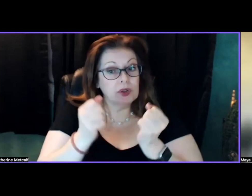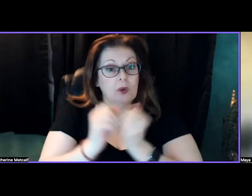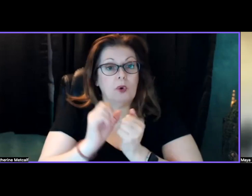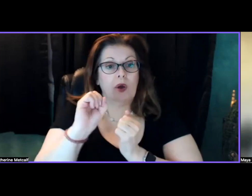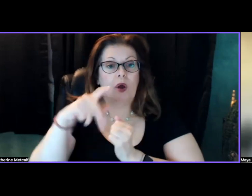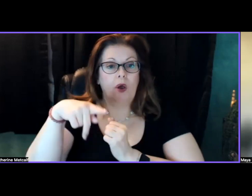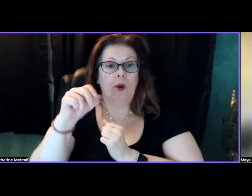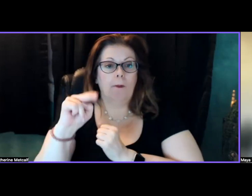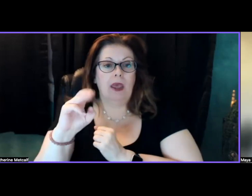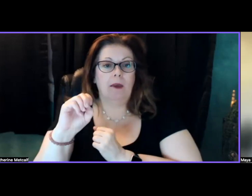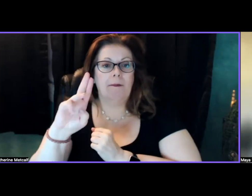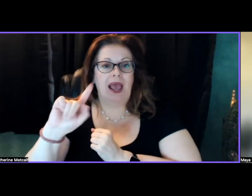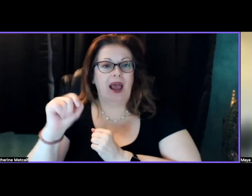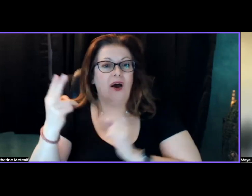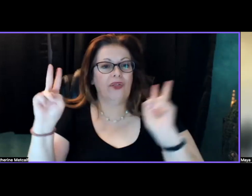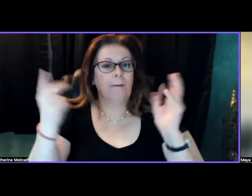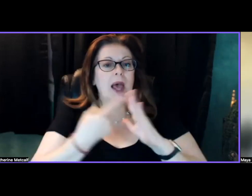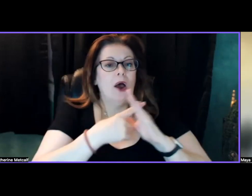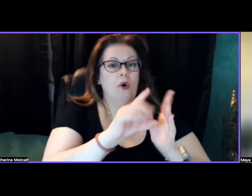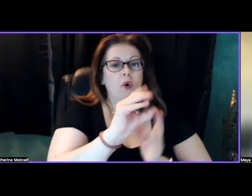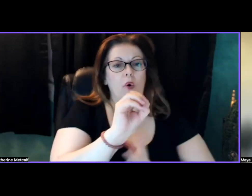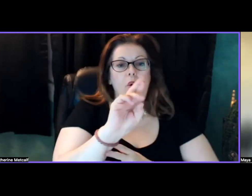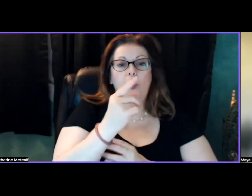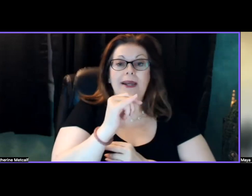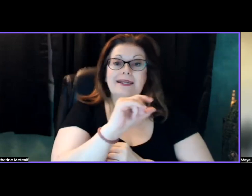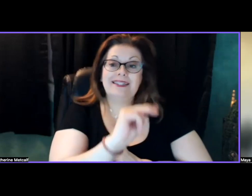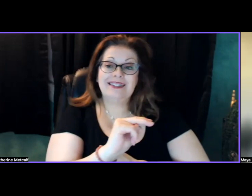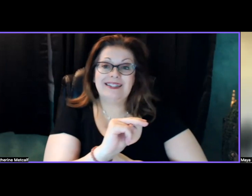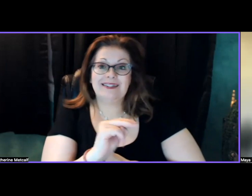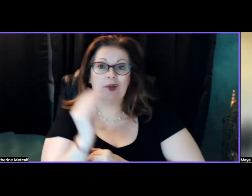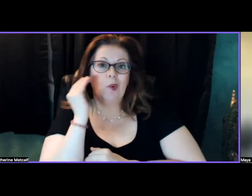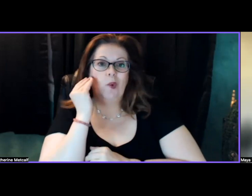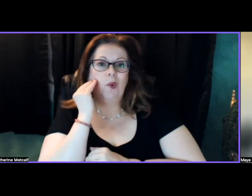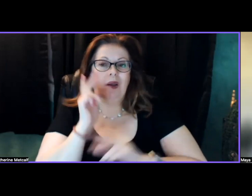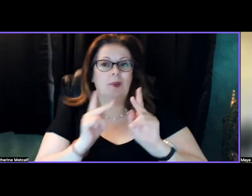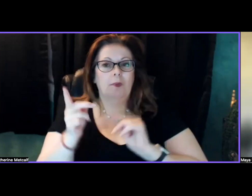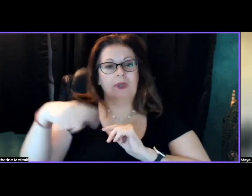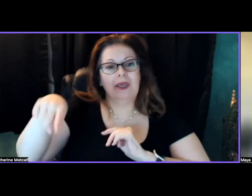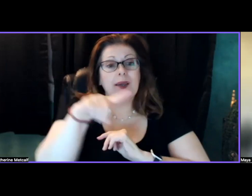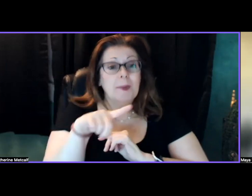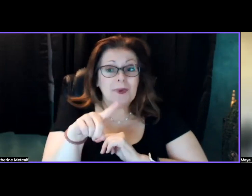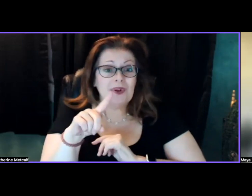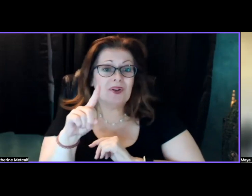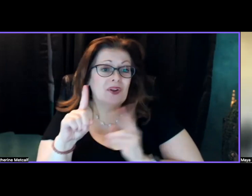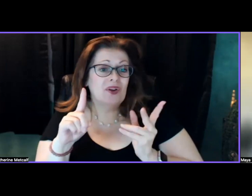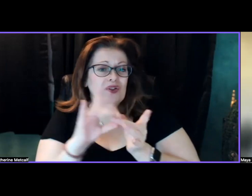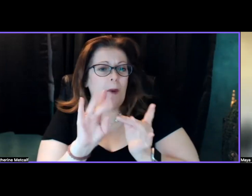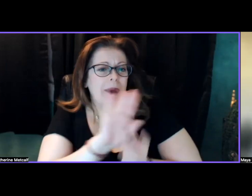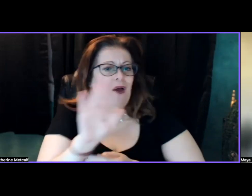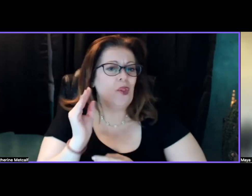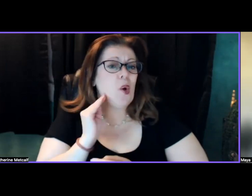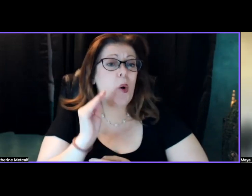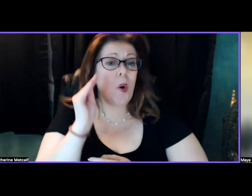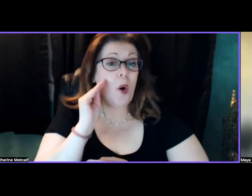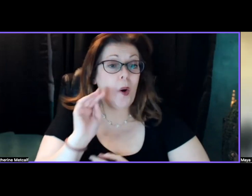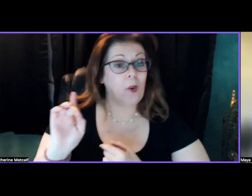as origin and as aware for folks for whom where or home and place can be complicated